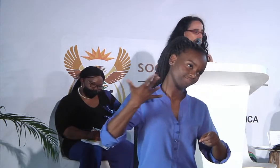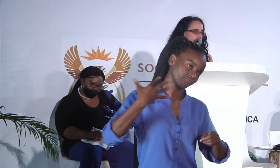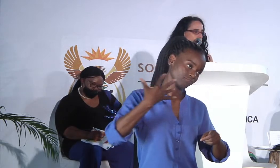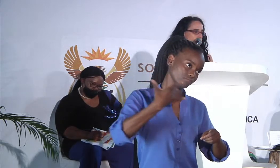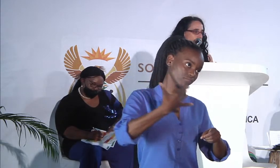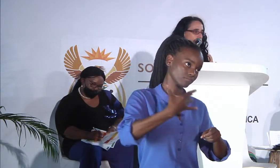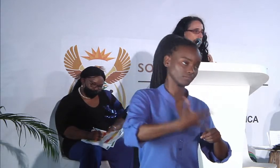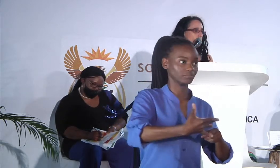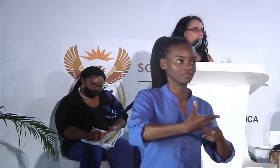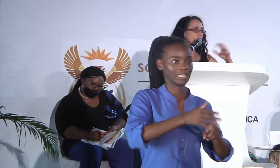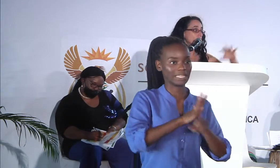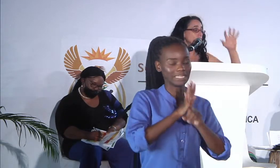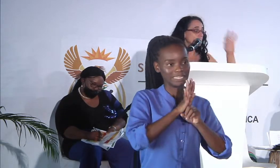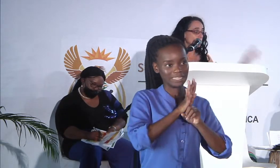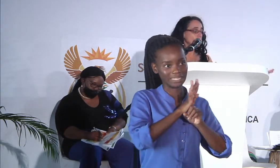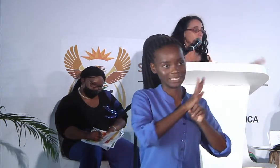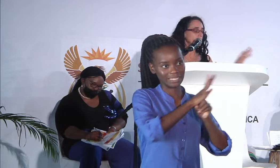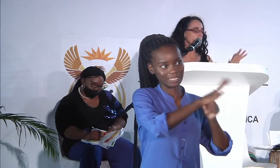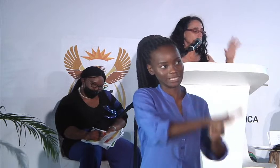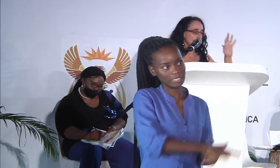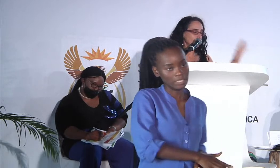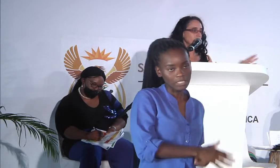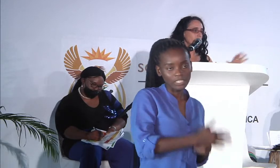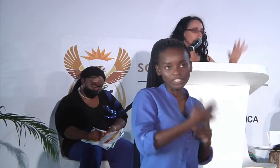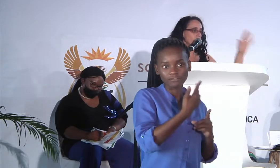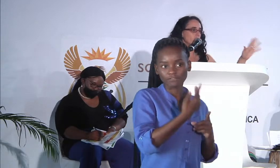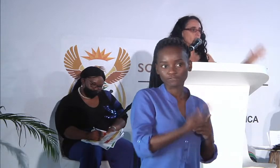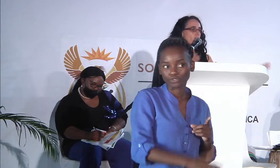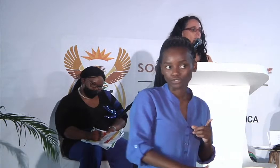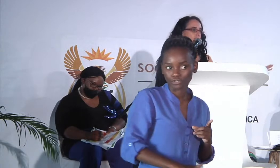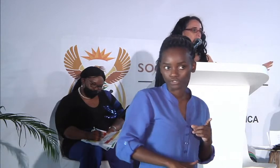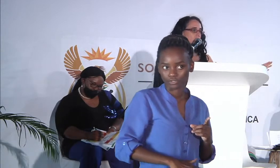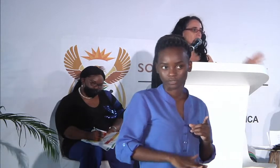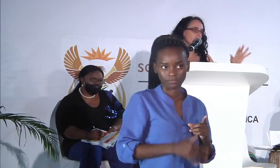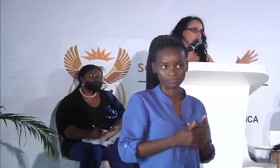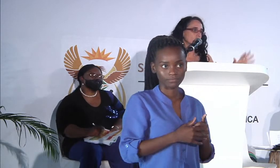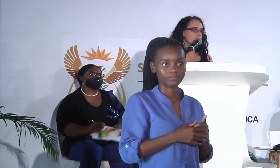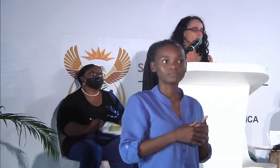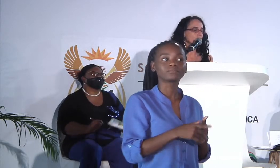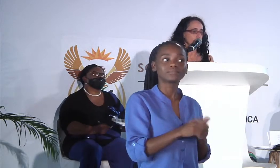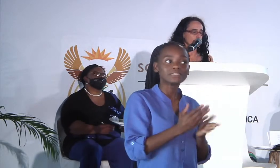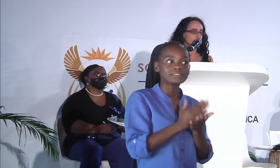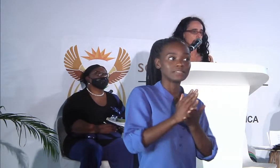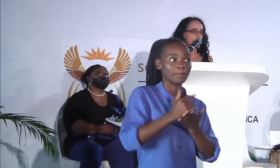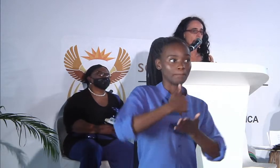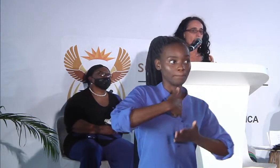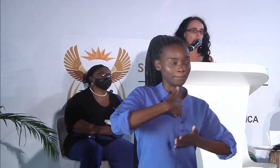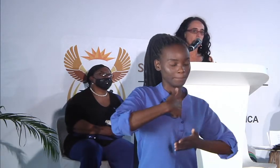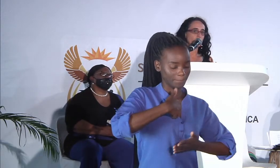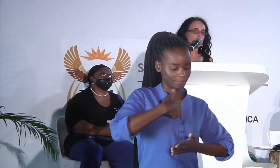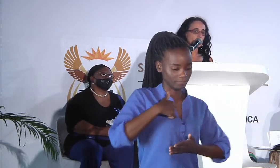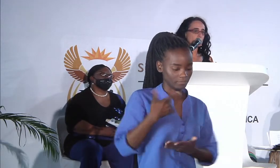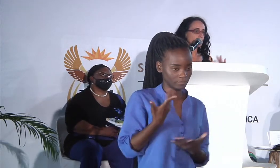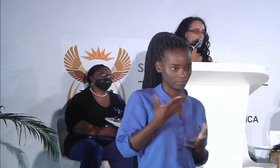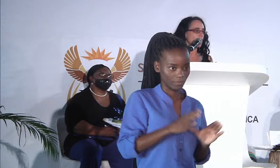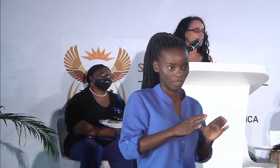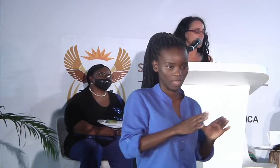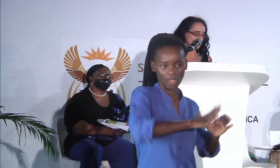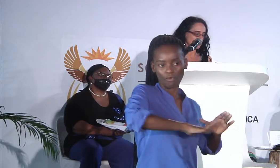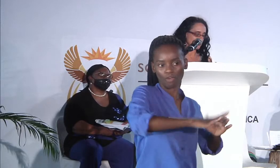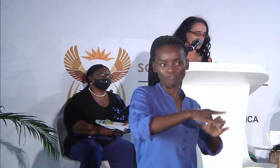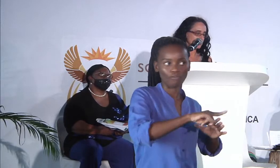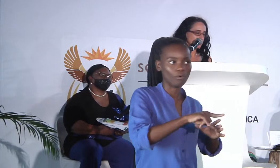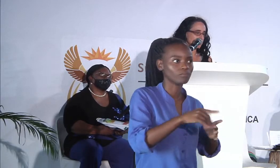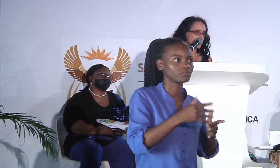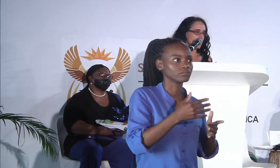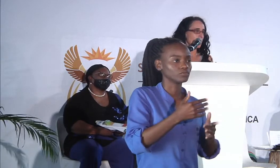throats, those of us who work in the area of harm reduction and drug use, and those of us who are drug